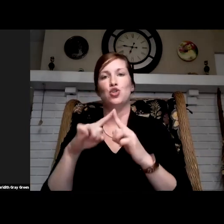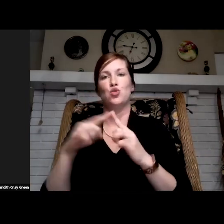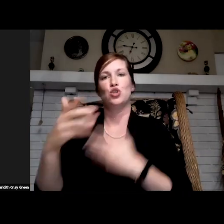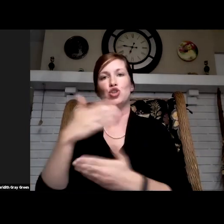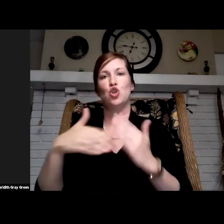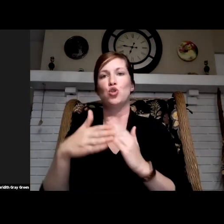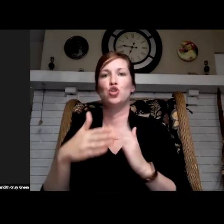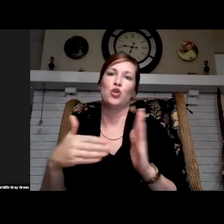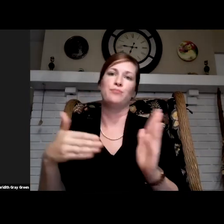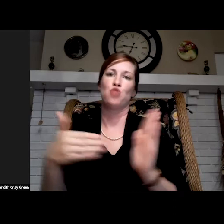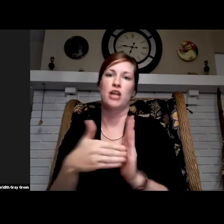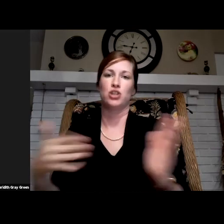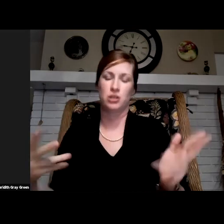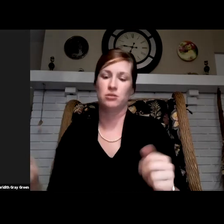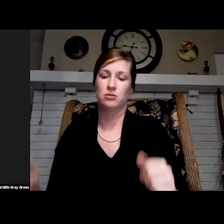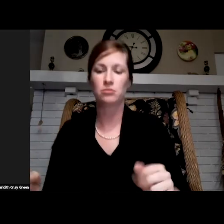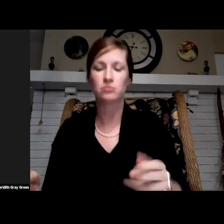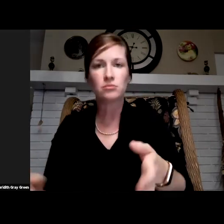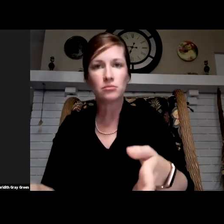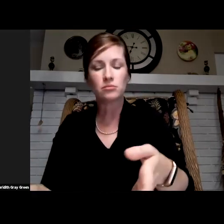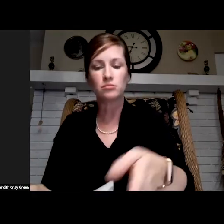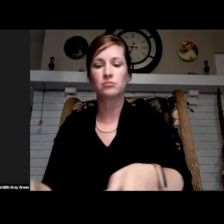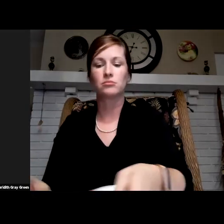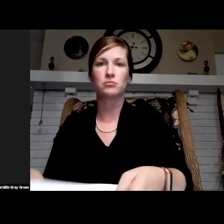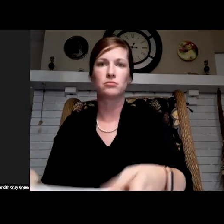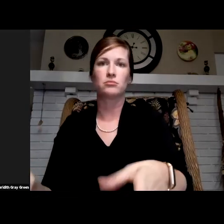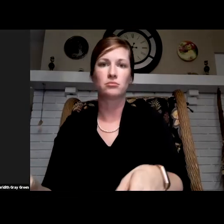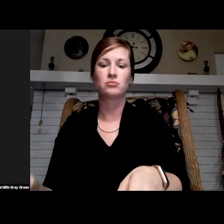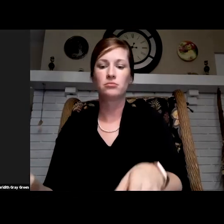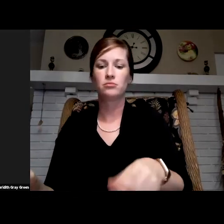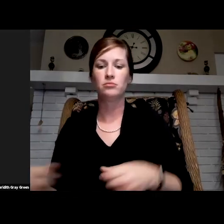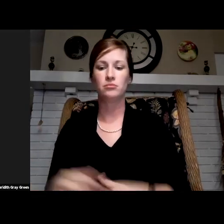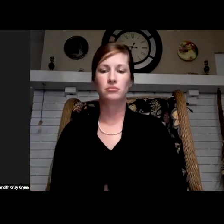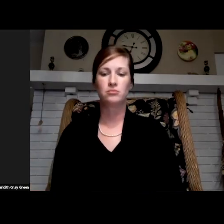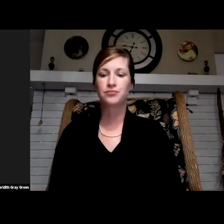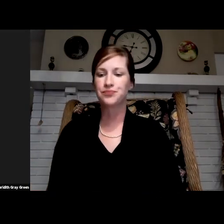So really, it pays attention and focuses on social